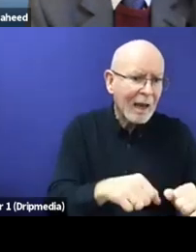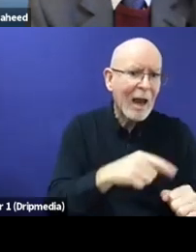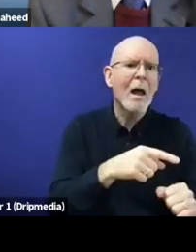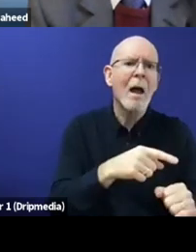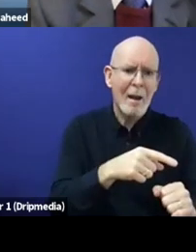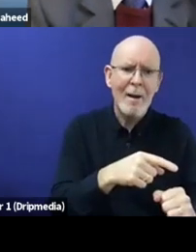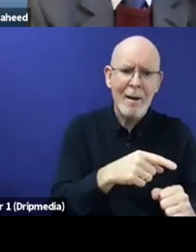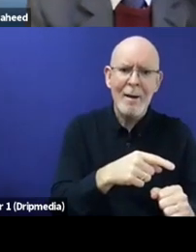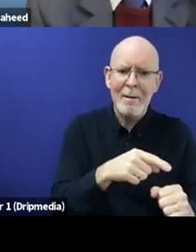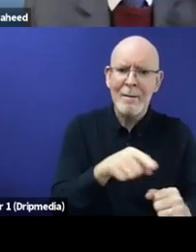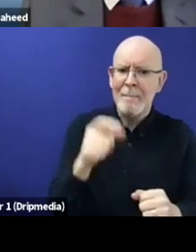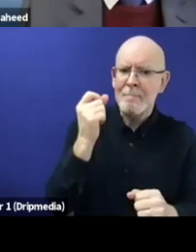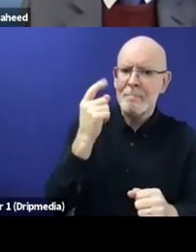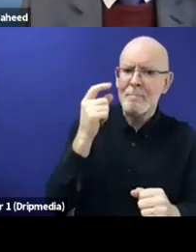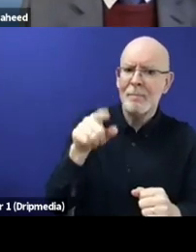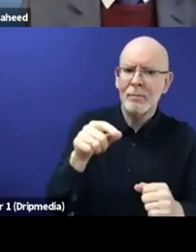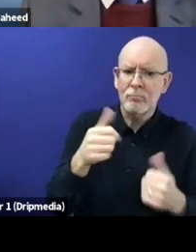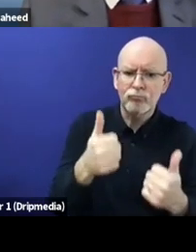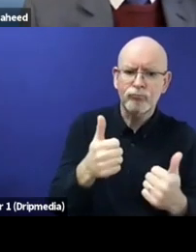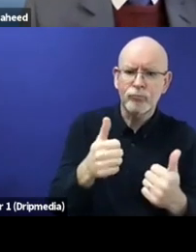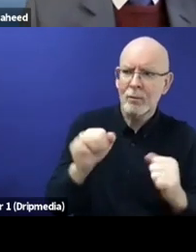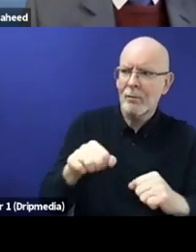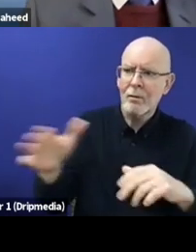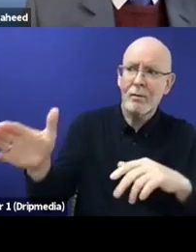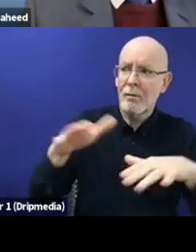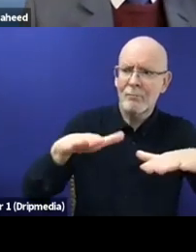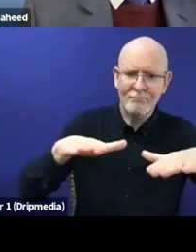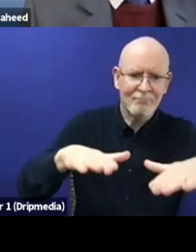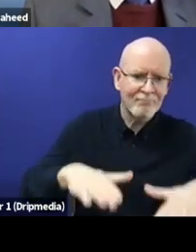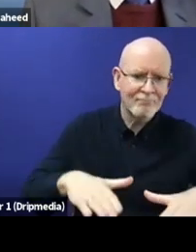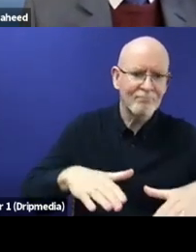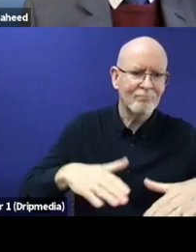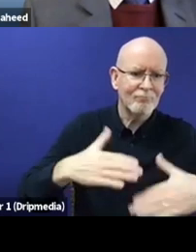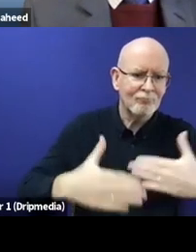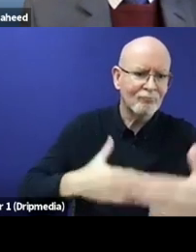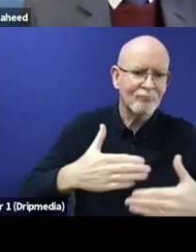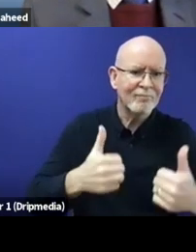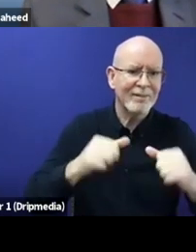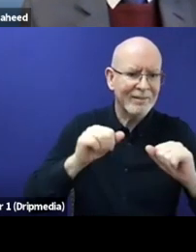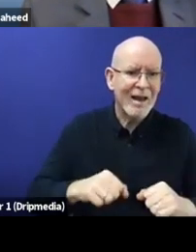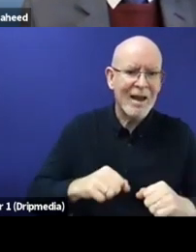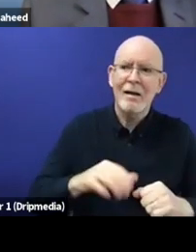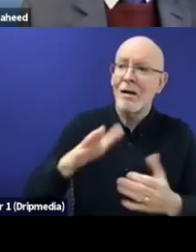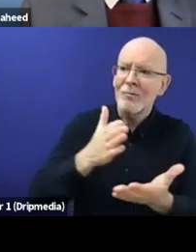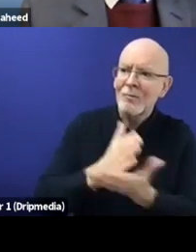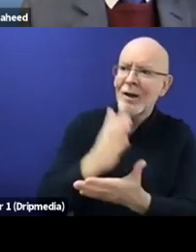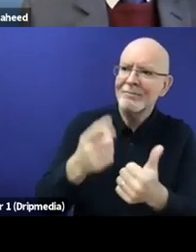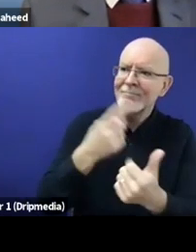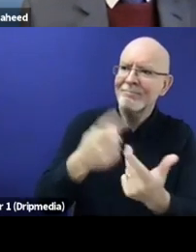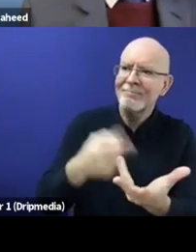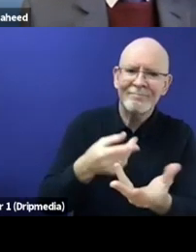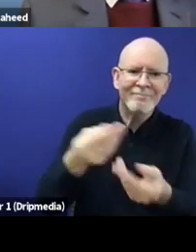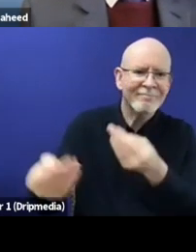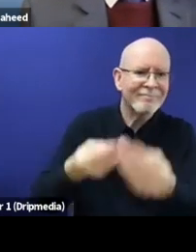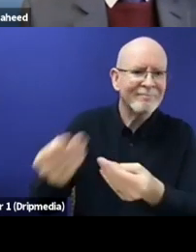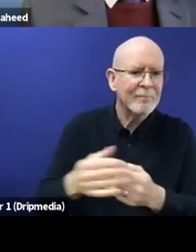Abdikadir, I know you've answered this in the Q&A boxes already, but I would like you now to sort of